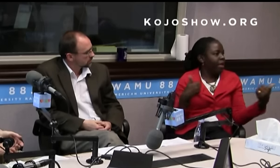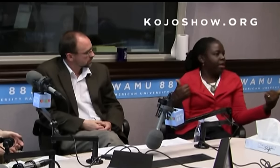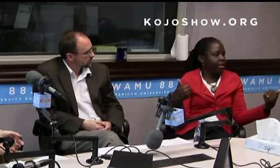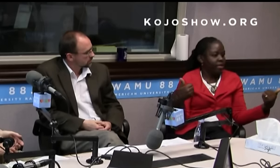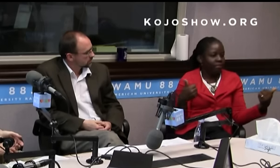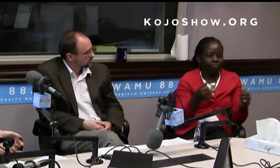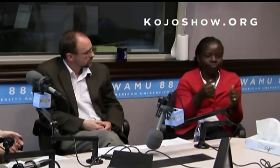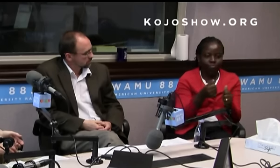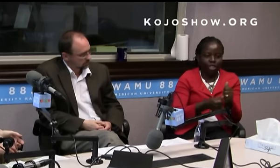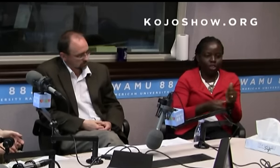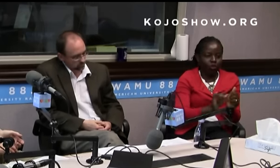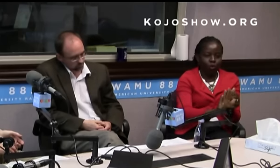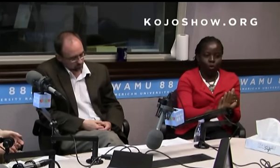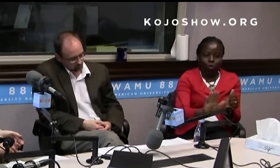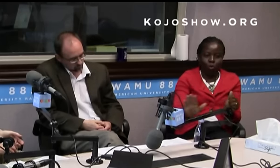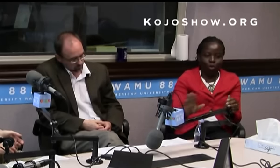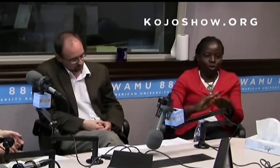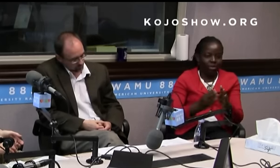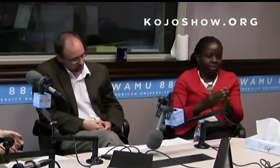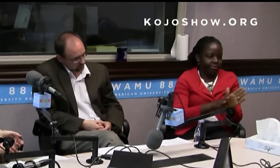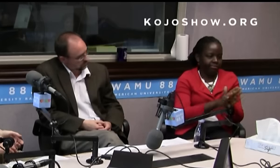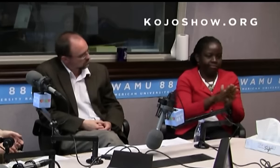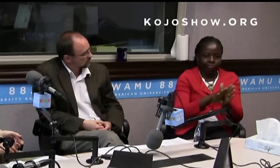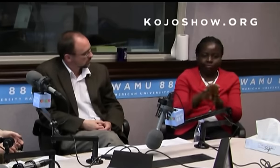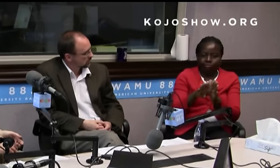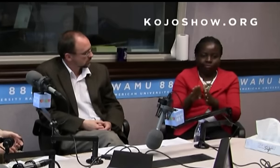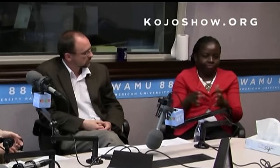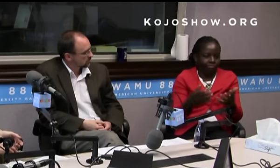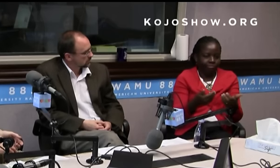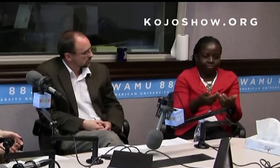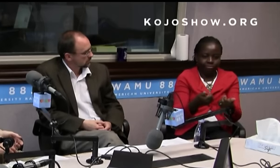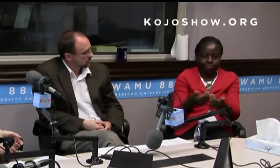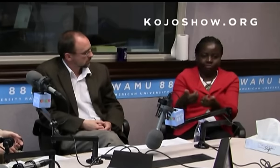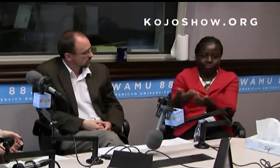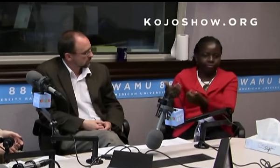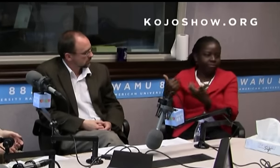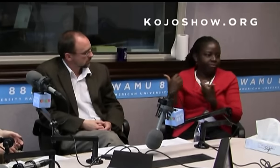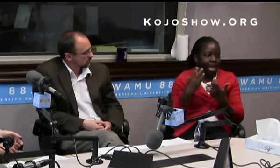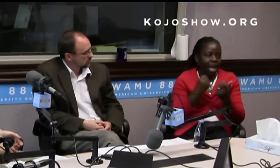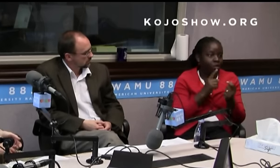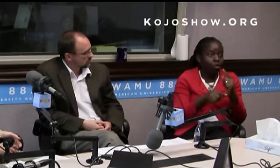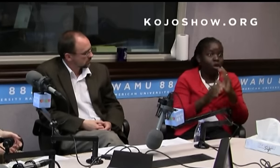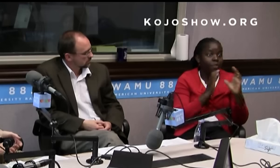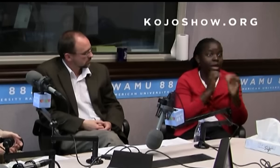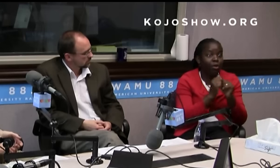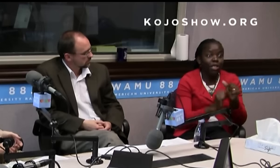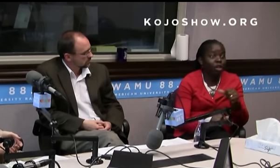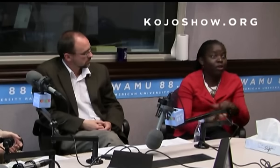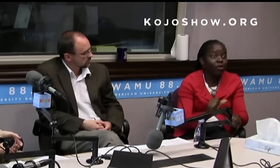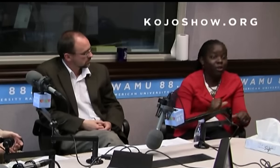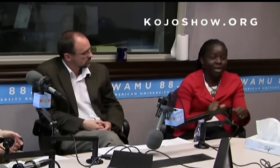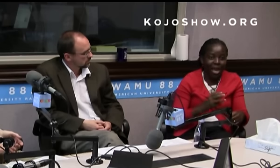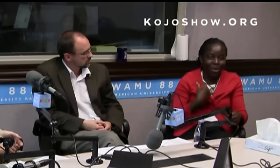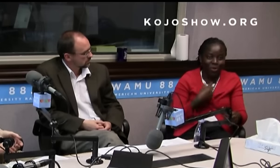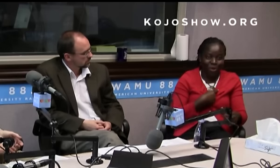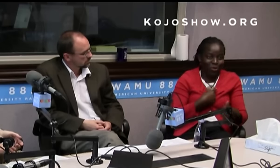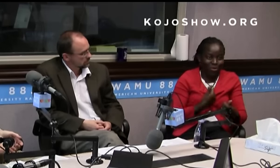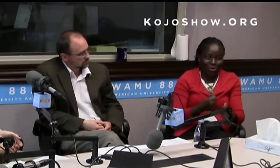offending any of those different unique groups of people and trying to respect and incorporate all of their backgrounds. And